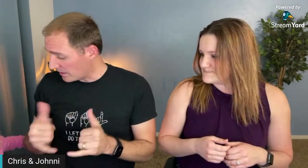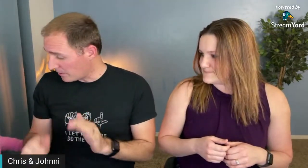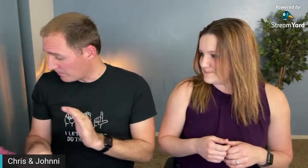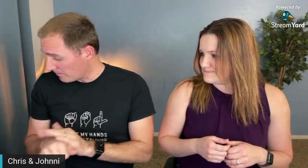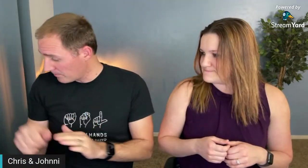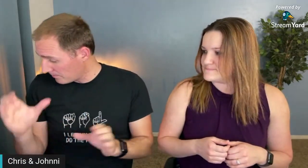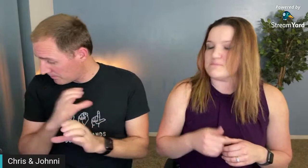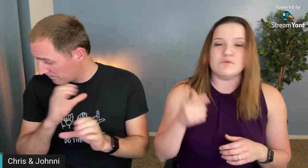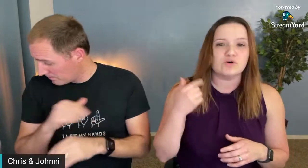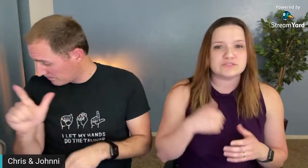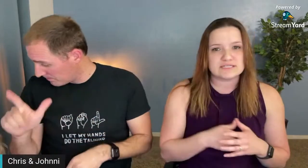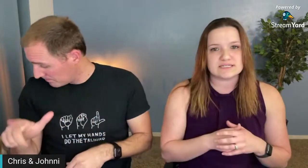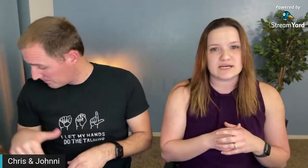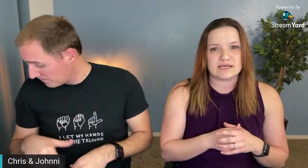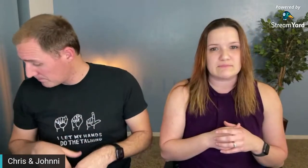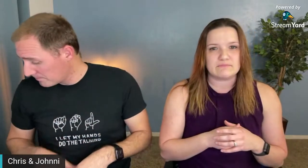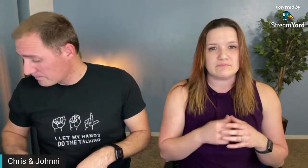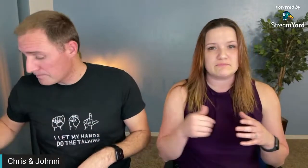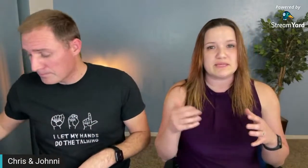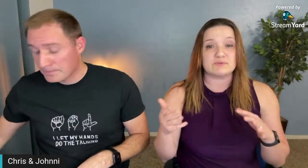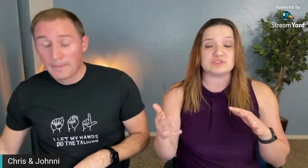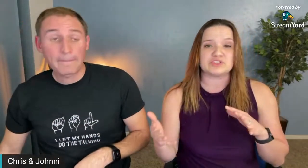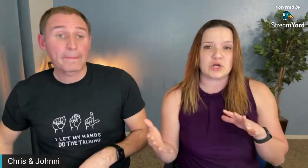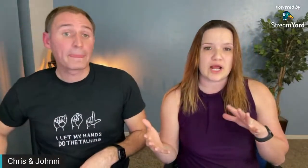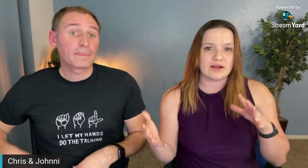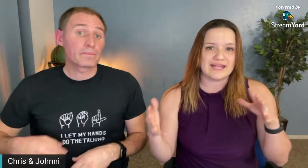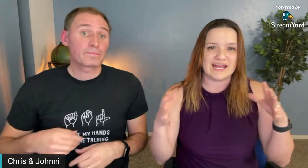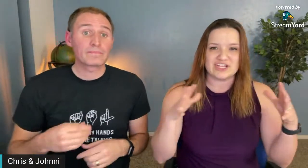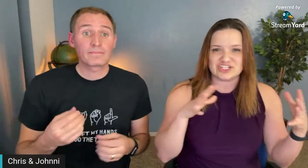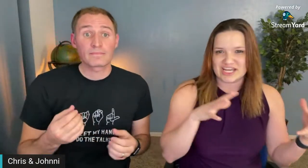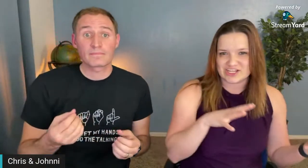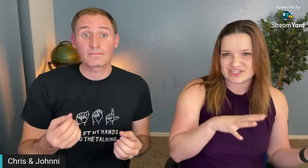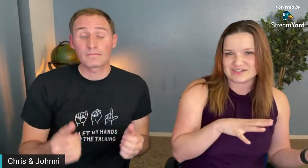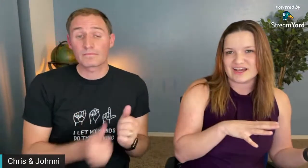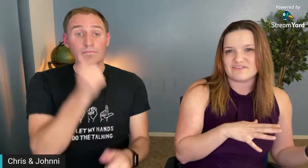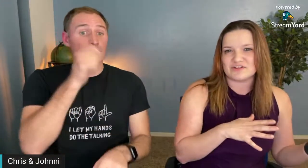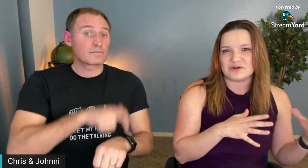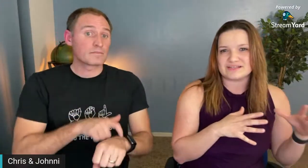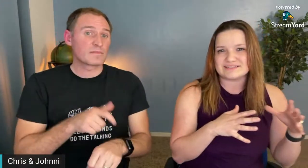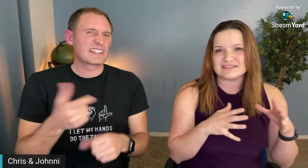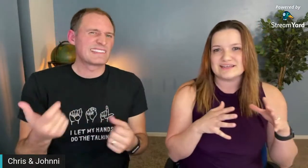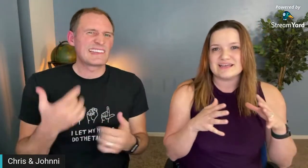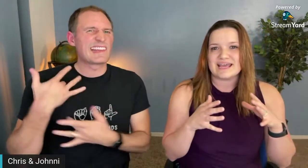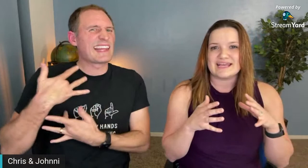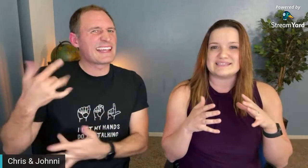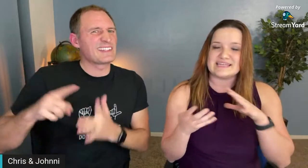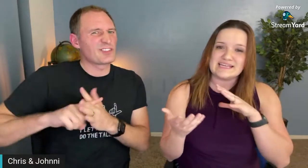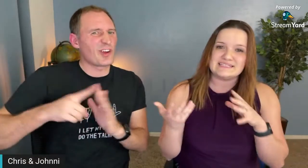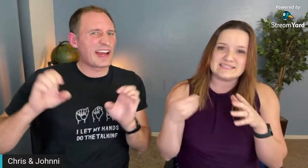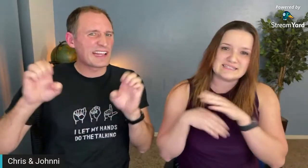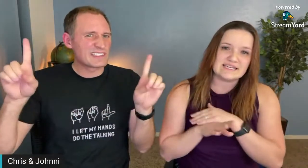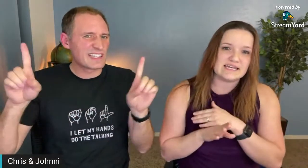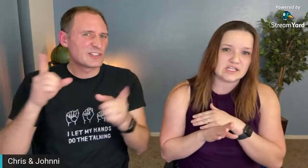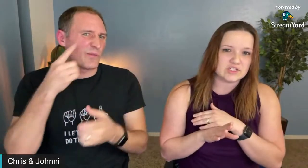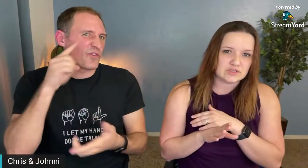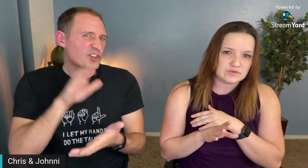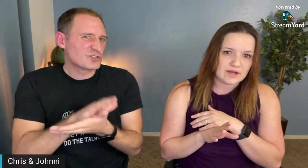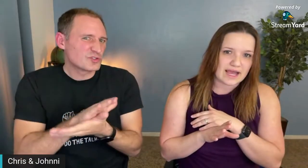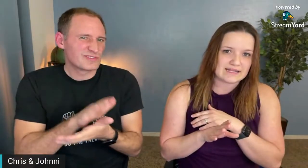later. Most of the time, people start out in education. I've noticed it's the easiest to get into, and it's